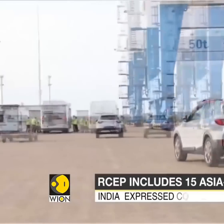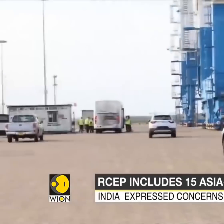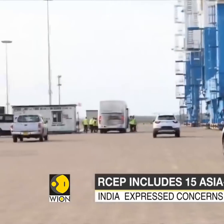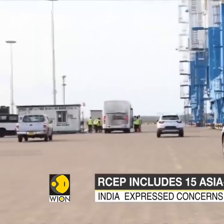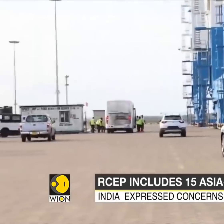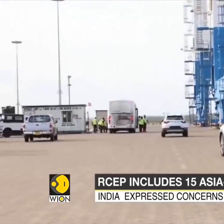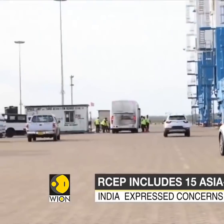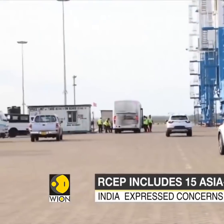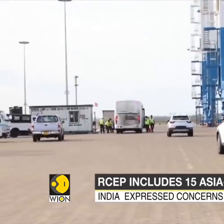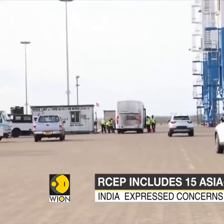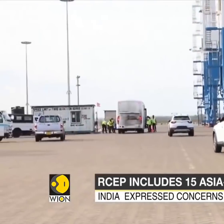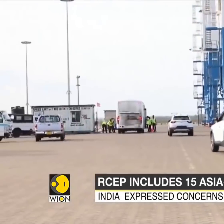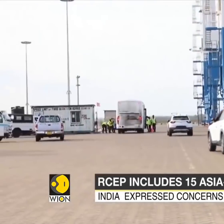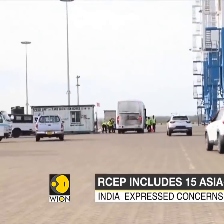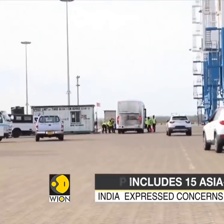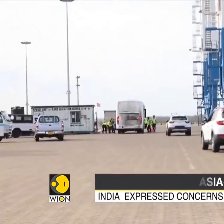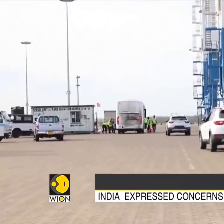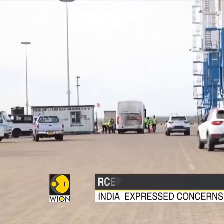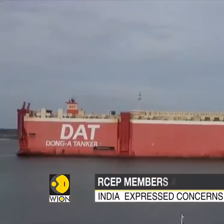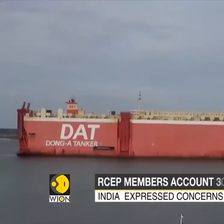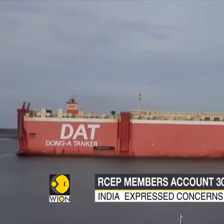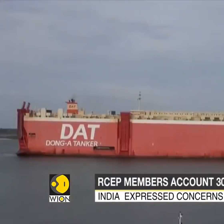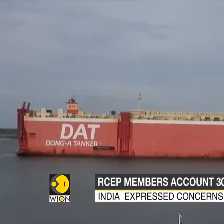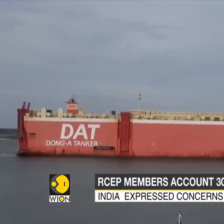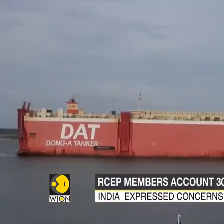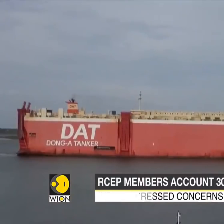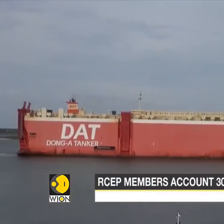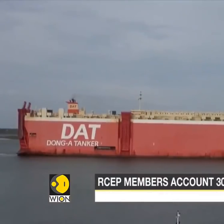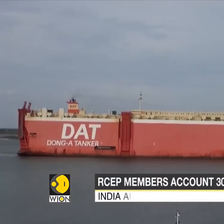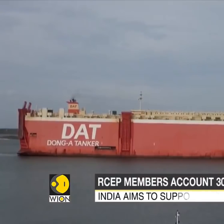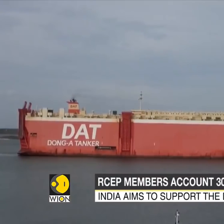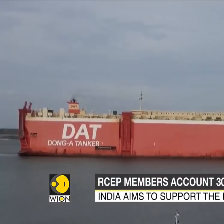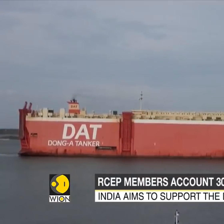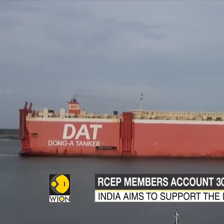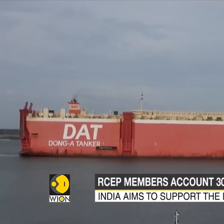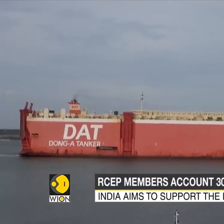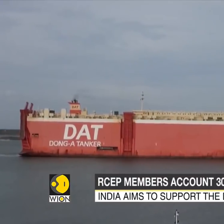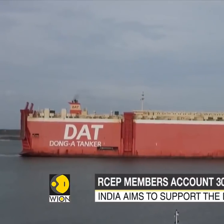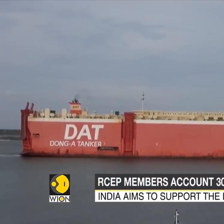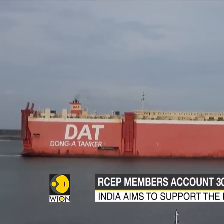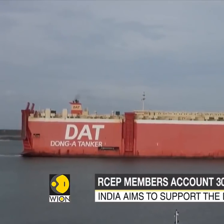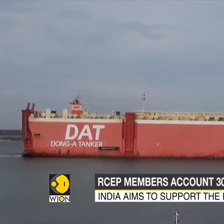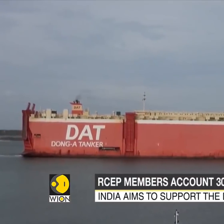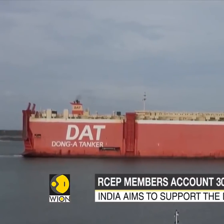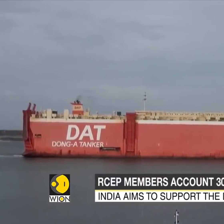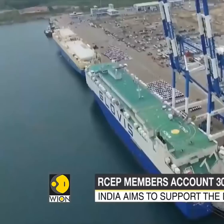Indian authorities think that the decision to stay out of RCEP and support domestic industry can lead to a boost in